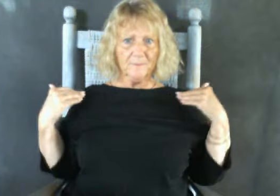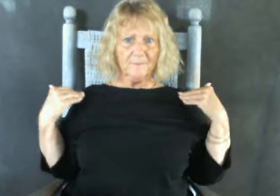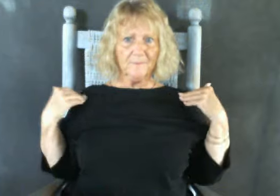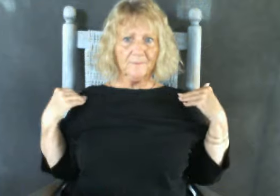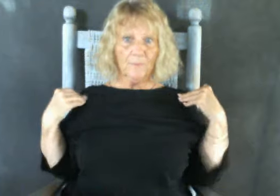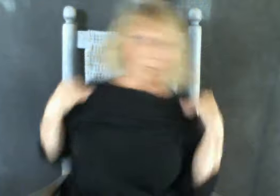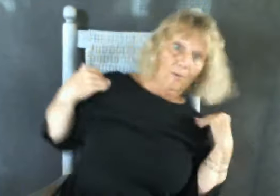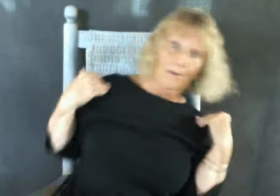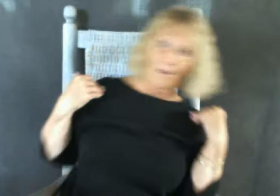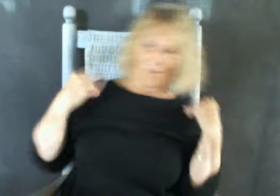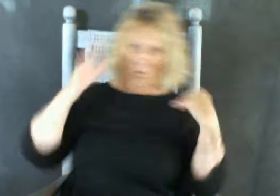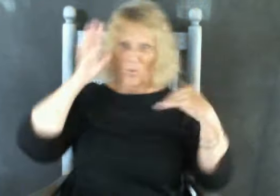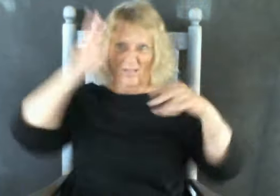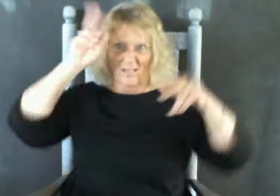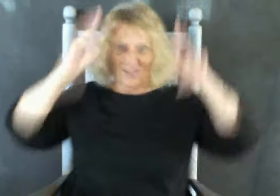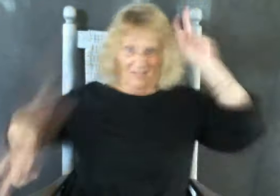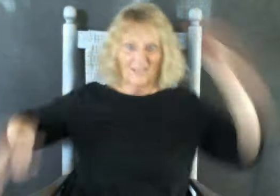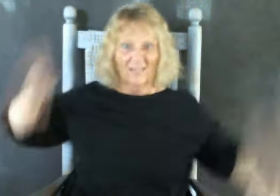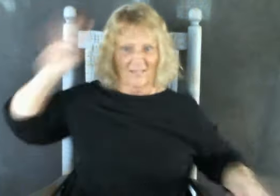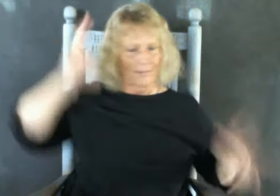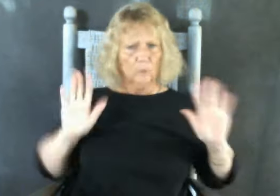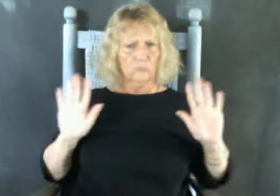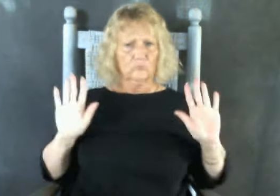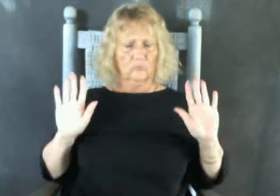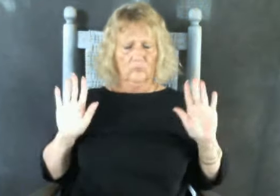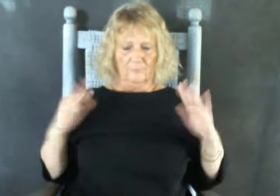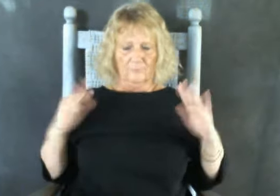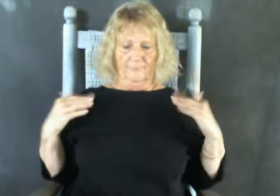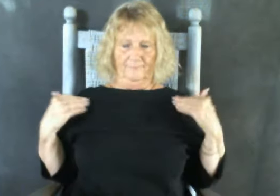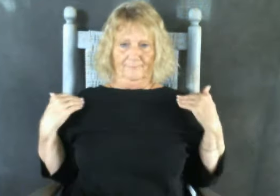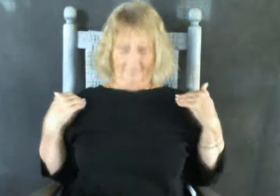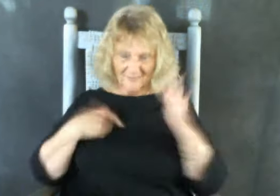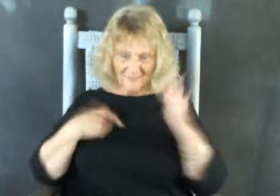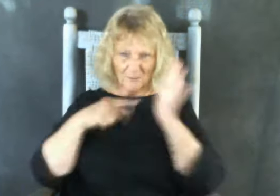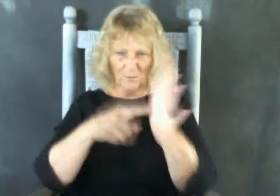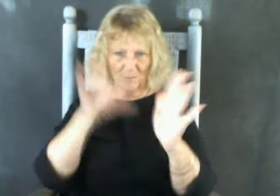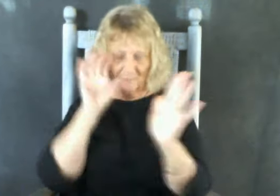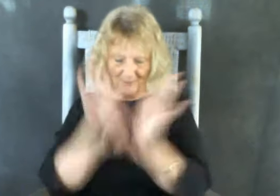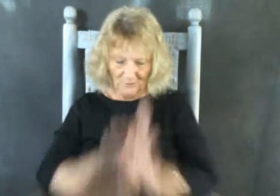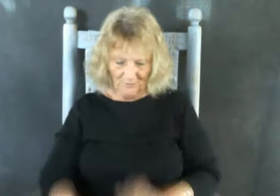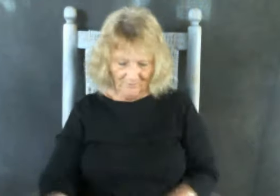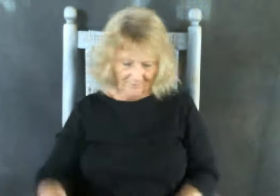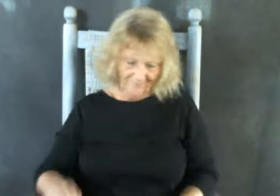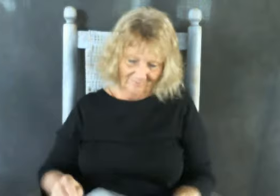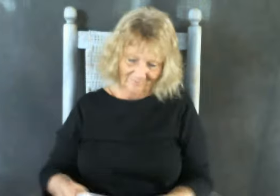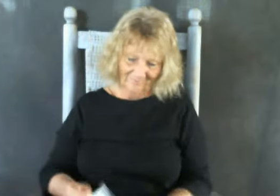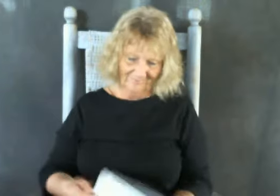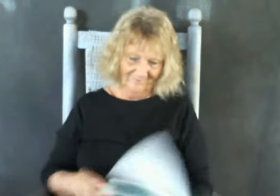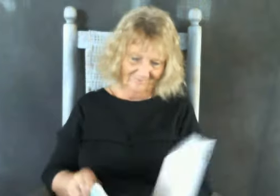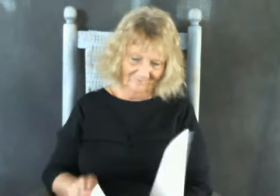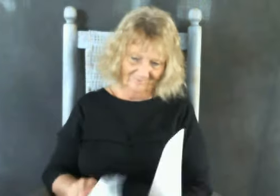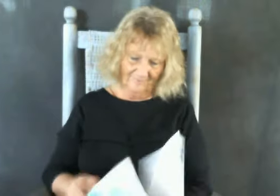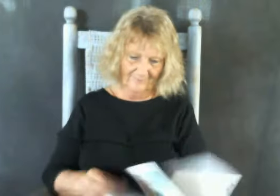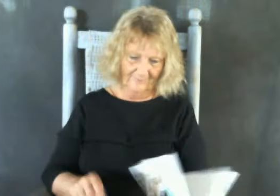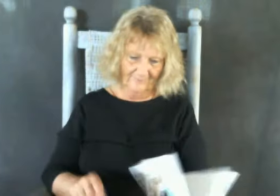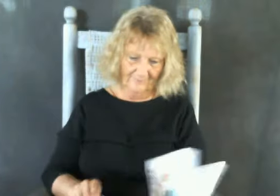Pentagon, since cover the Pentagon, that there is a sense of relief? Or do you get the sense that they still think there is much more work to be done during the church of Al